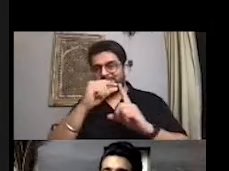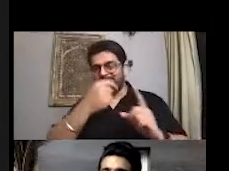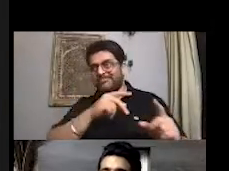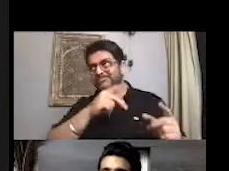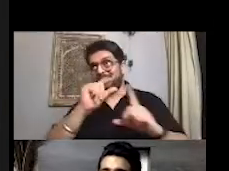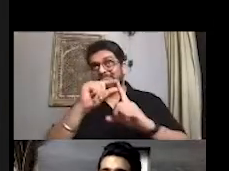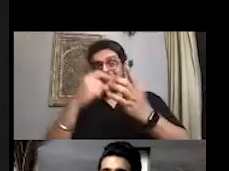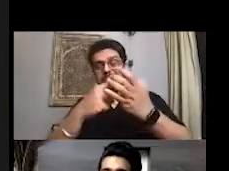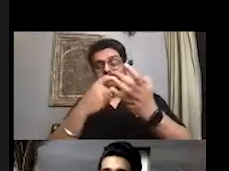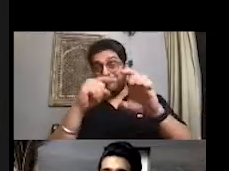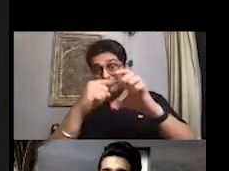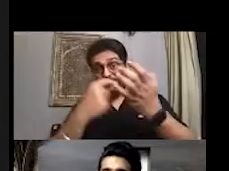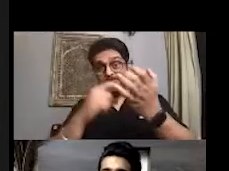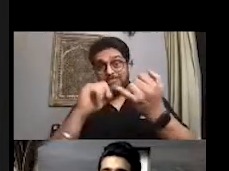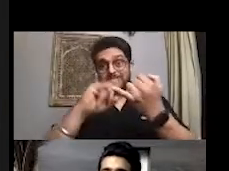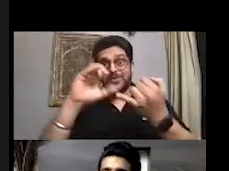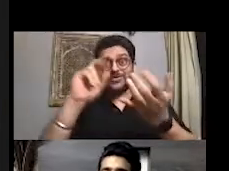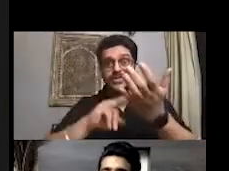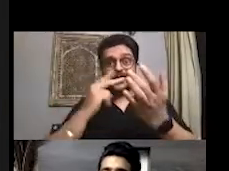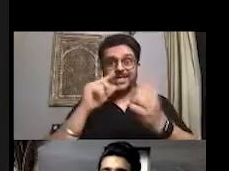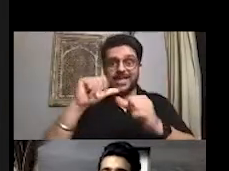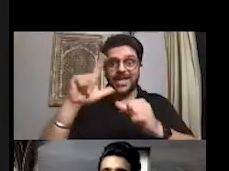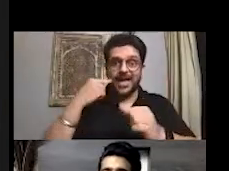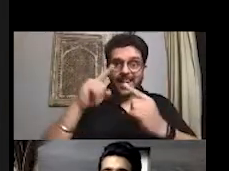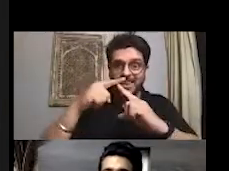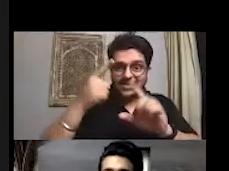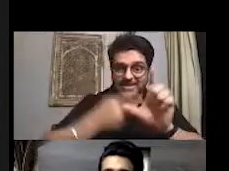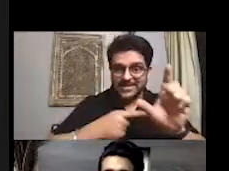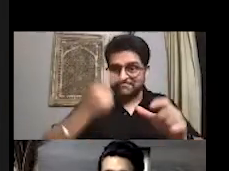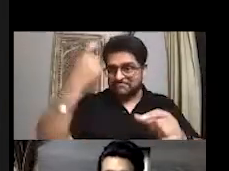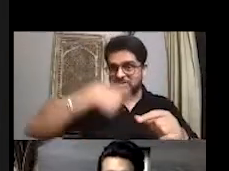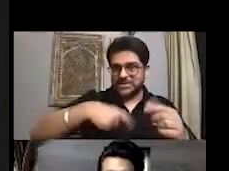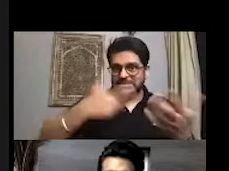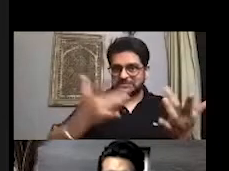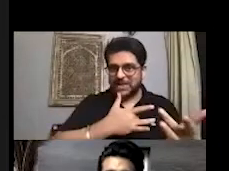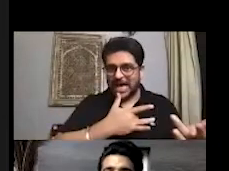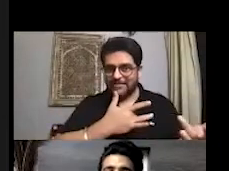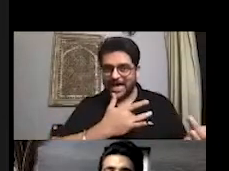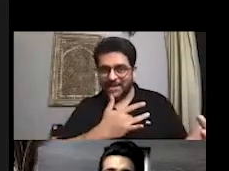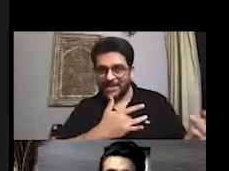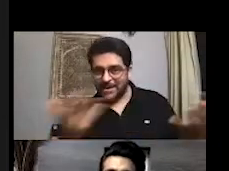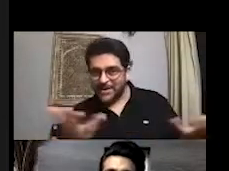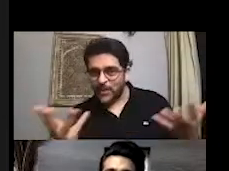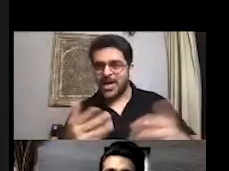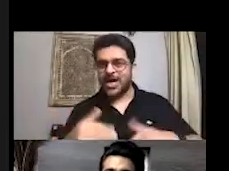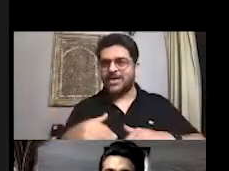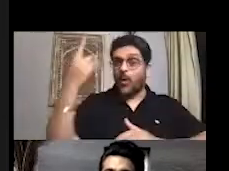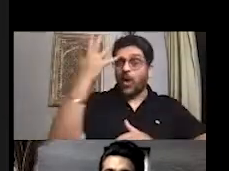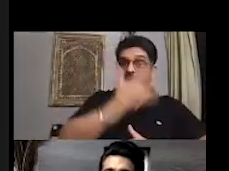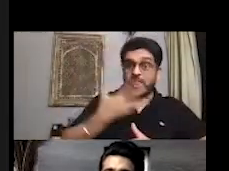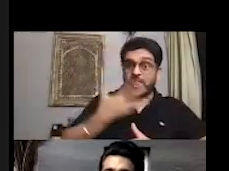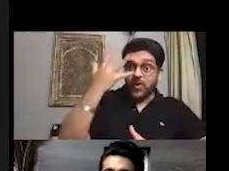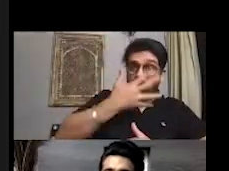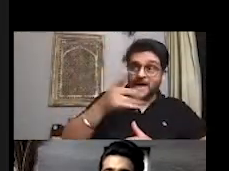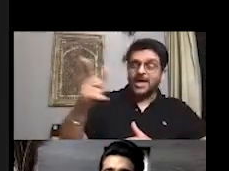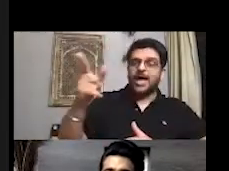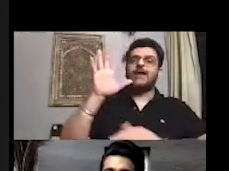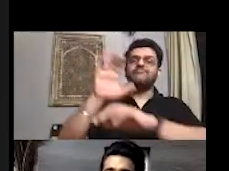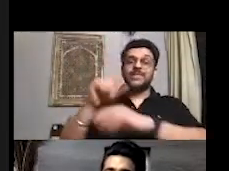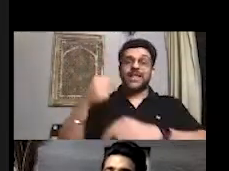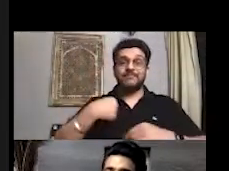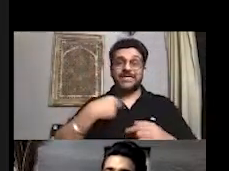So it's related how we provide sign name to a person. It's related to your personality. Deaf person would look out at